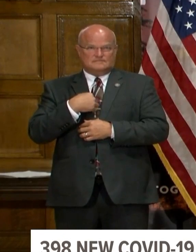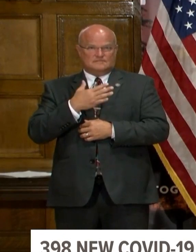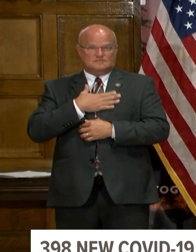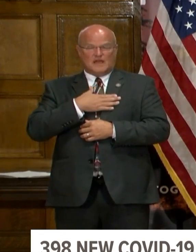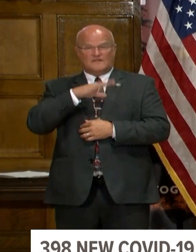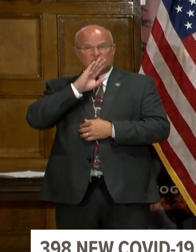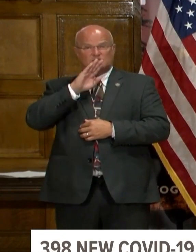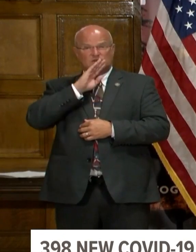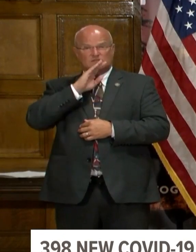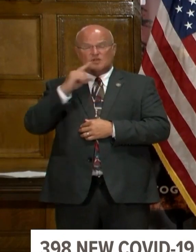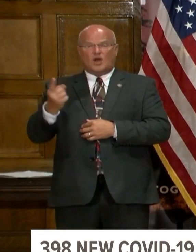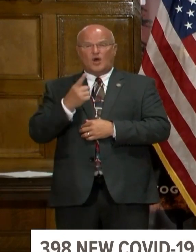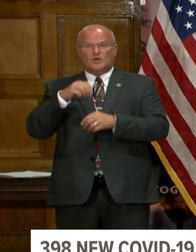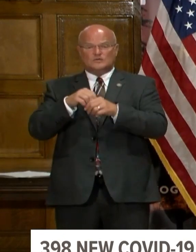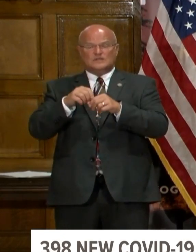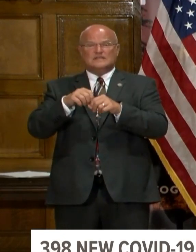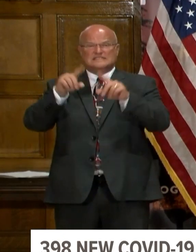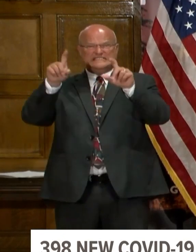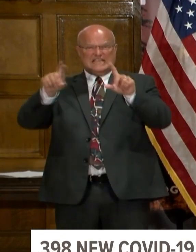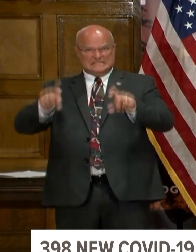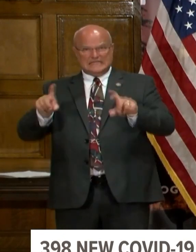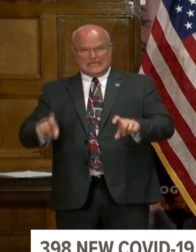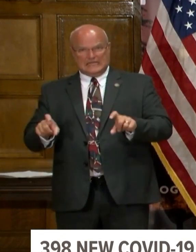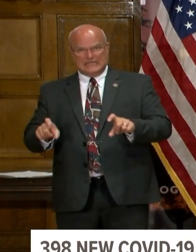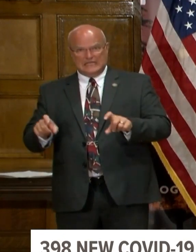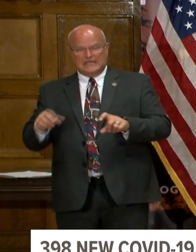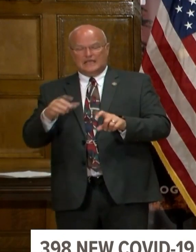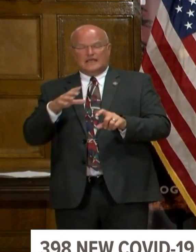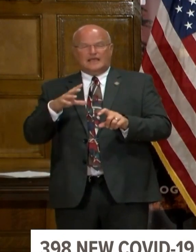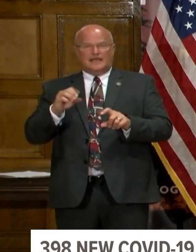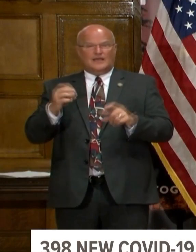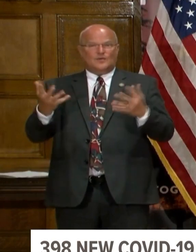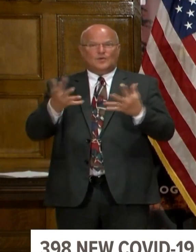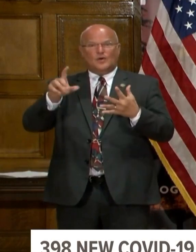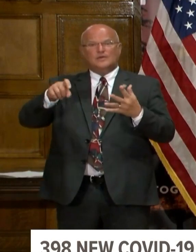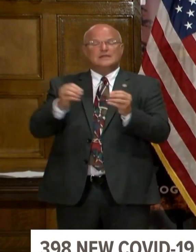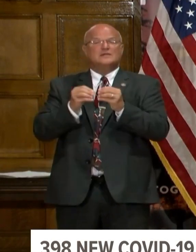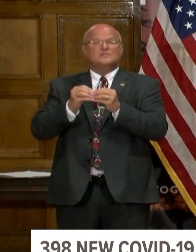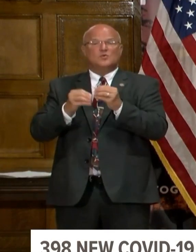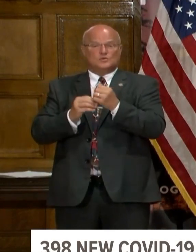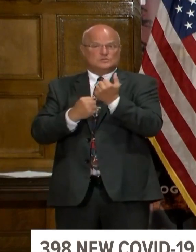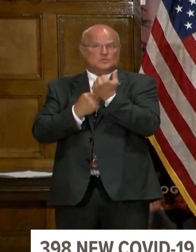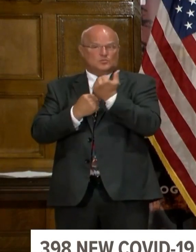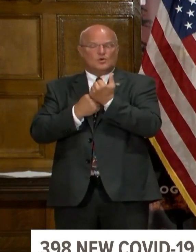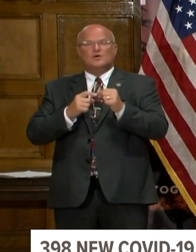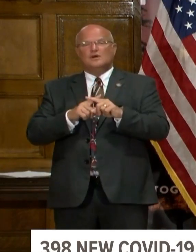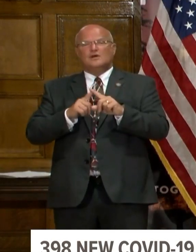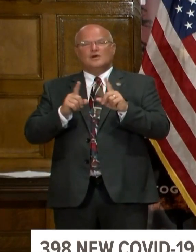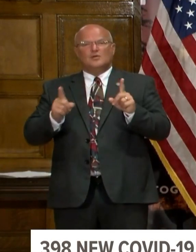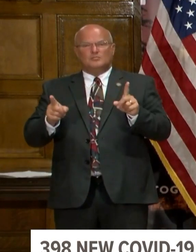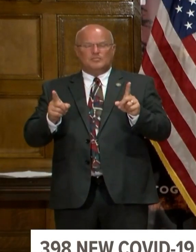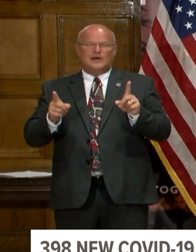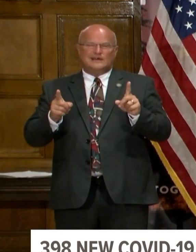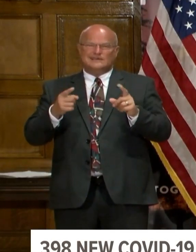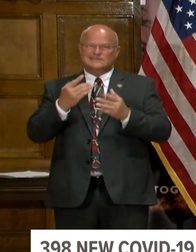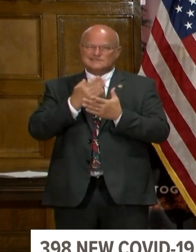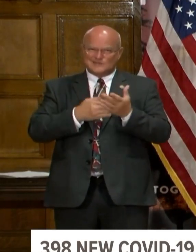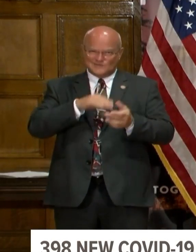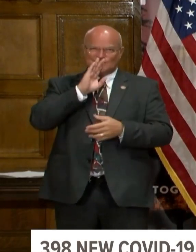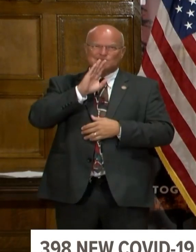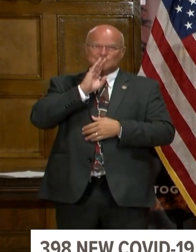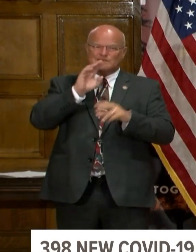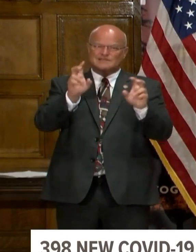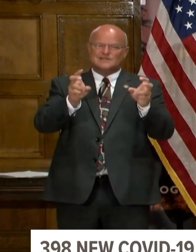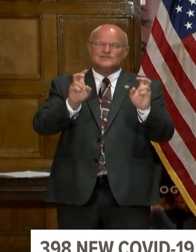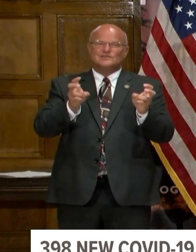my frustrations were always in the area of testing and what we needed more support on. But it was, and some frustration